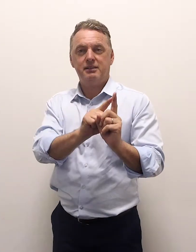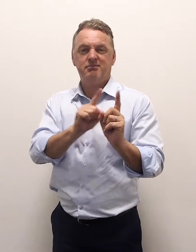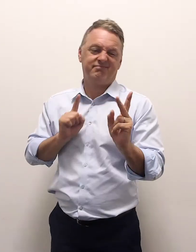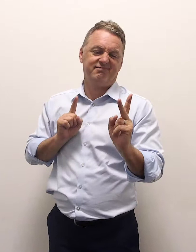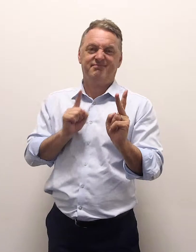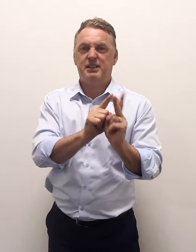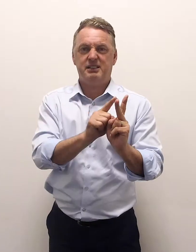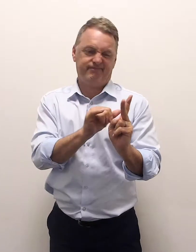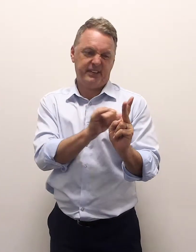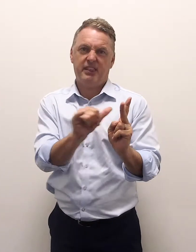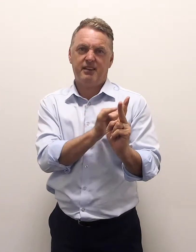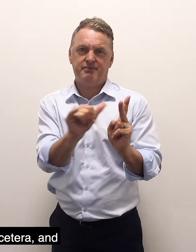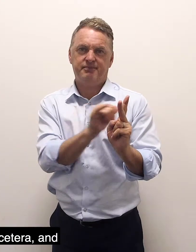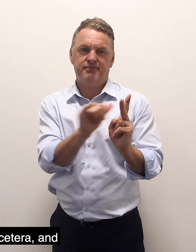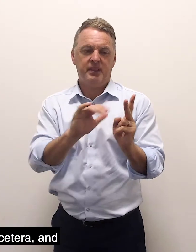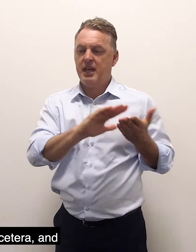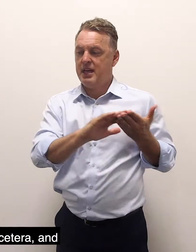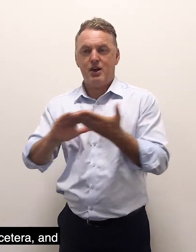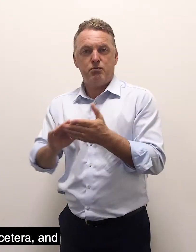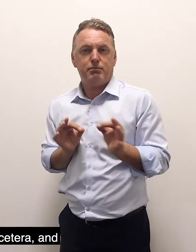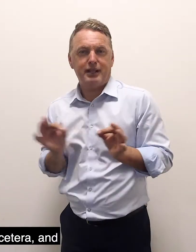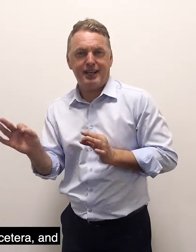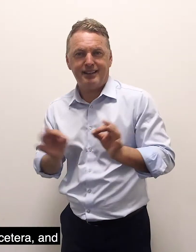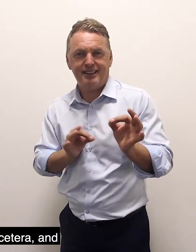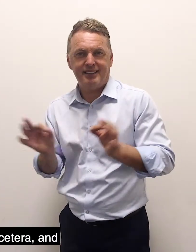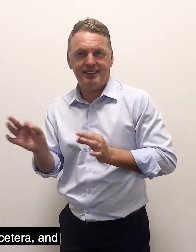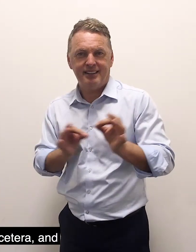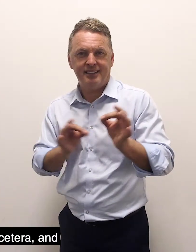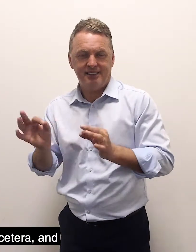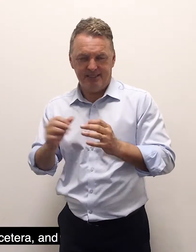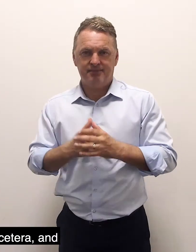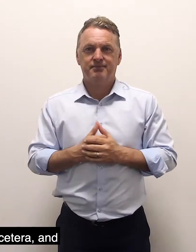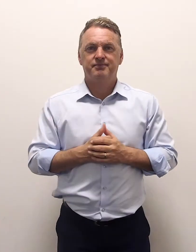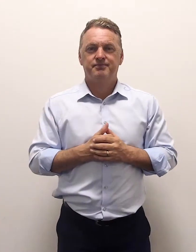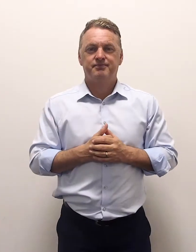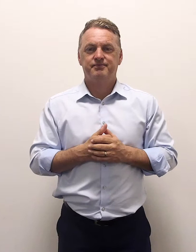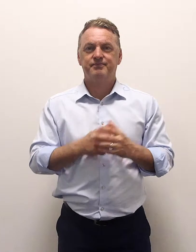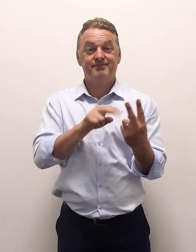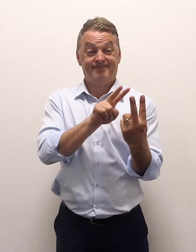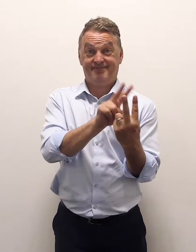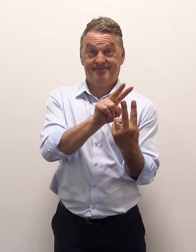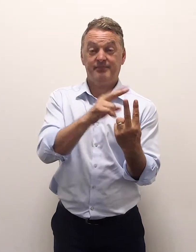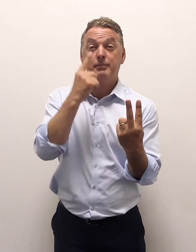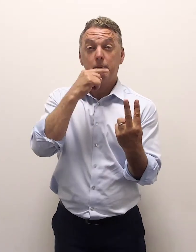with to do their planning, etc. And